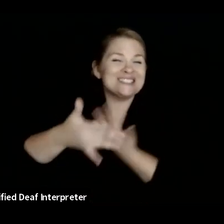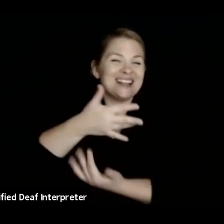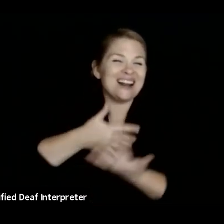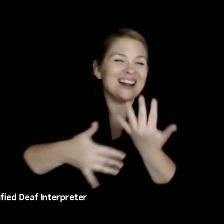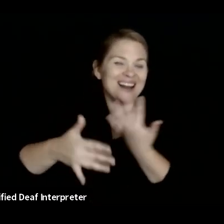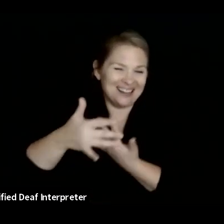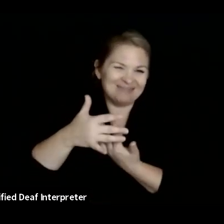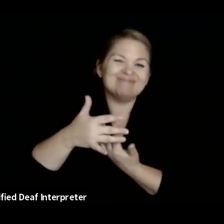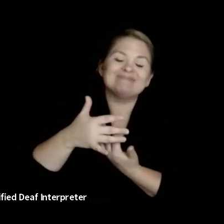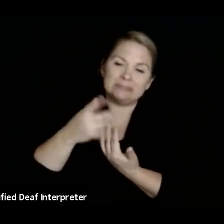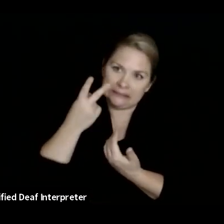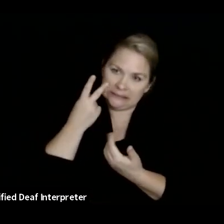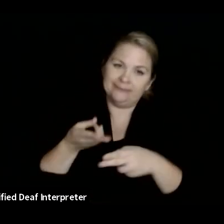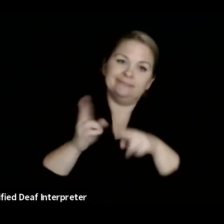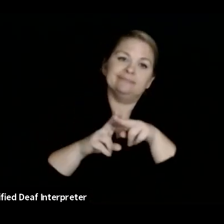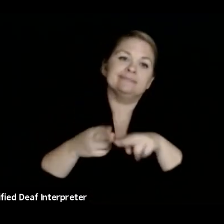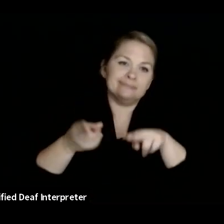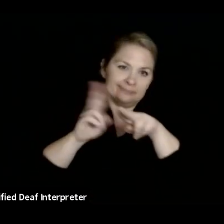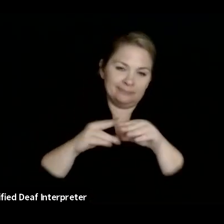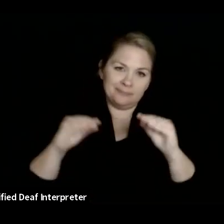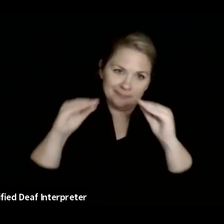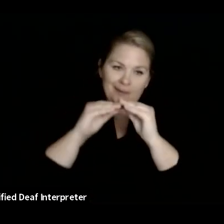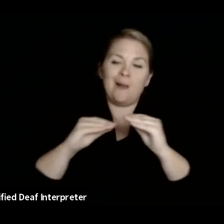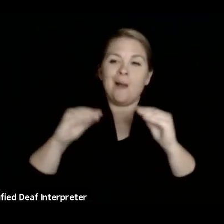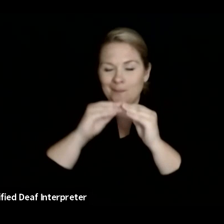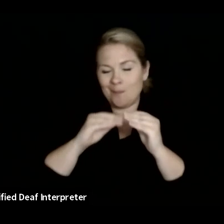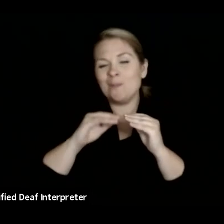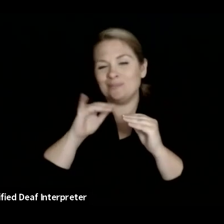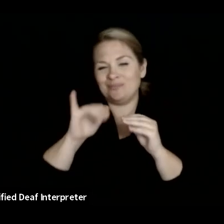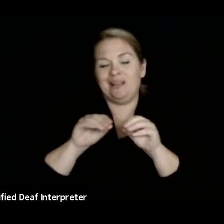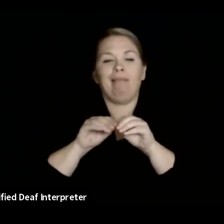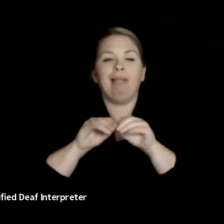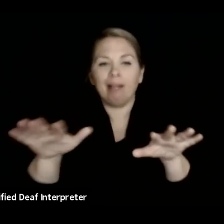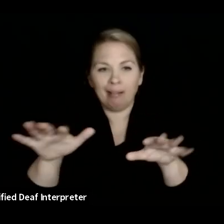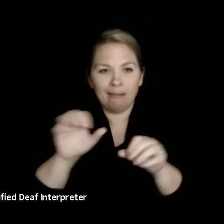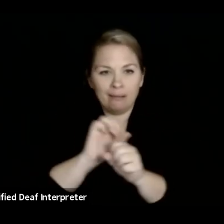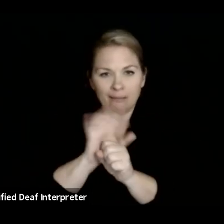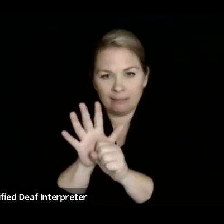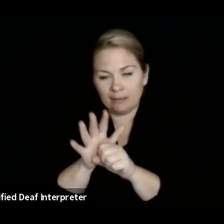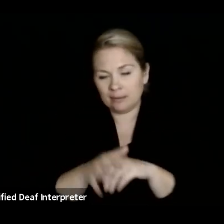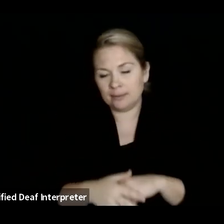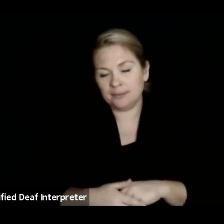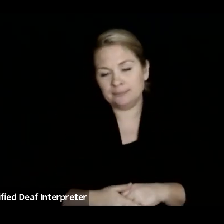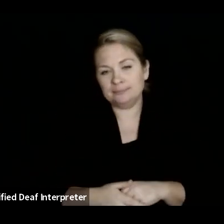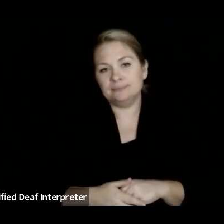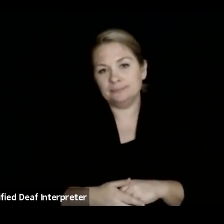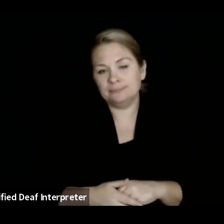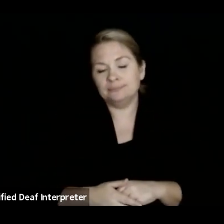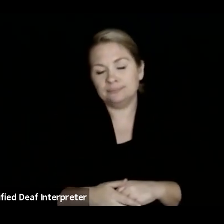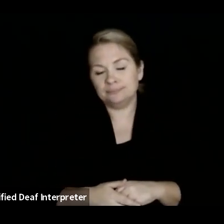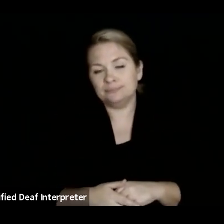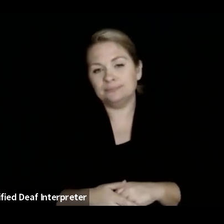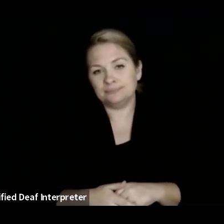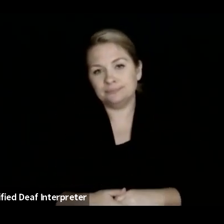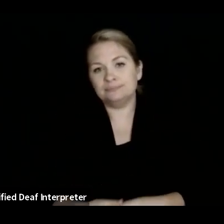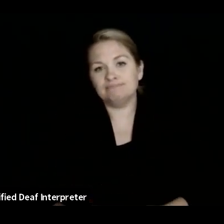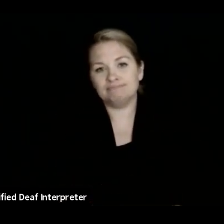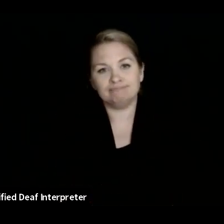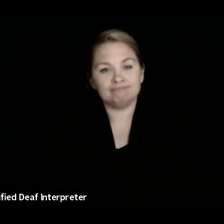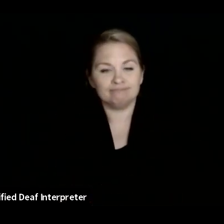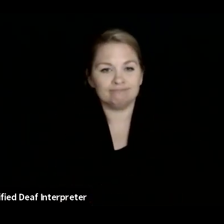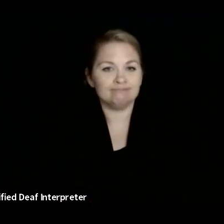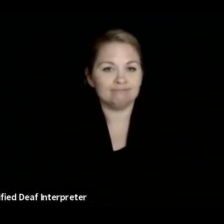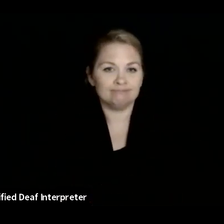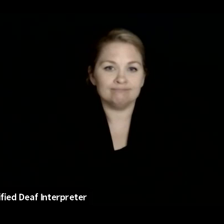But the bottom line is that, we're continuing to see more cases in bars and